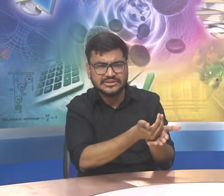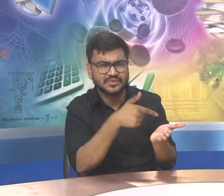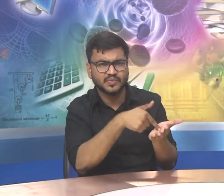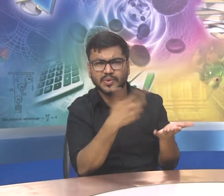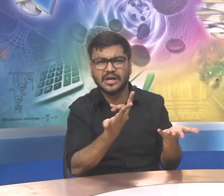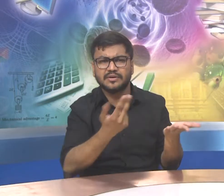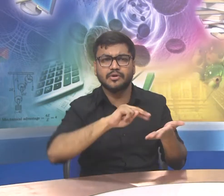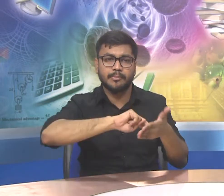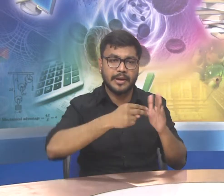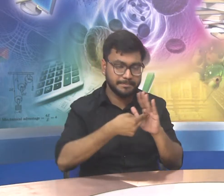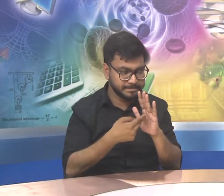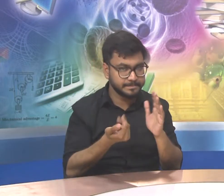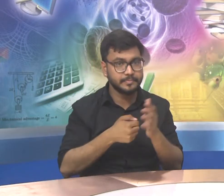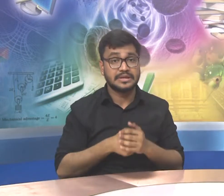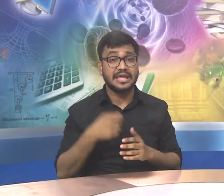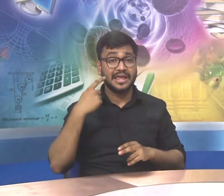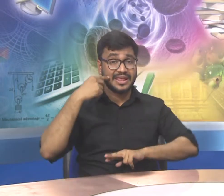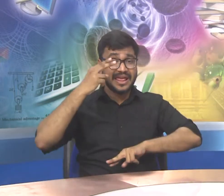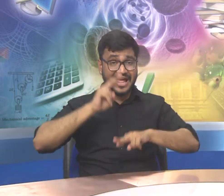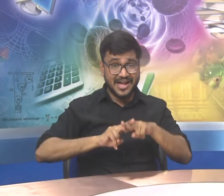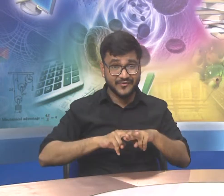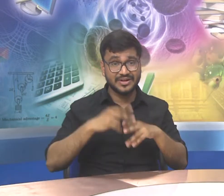savings bank account.